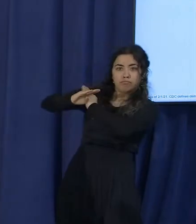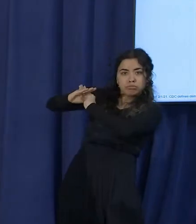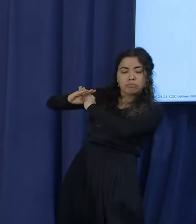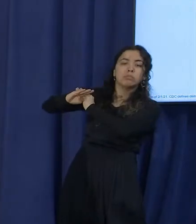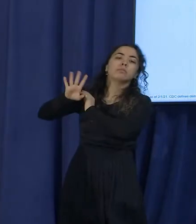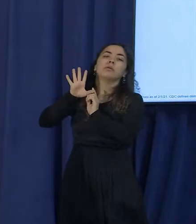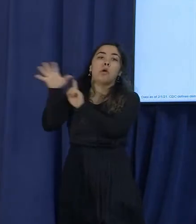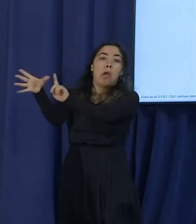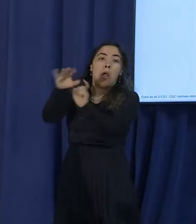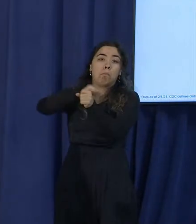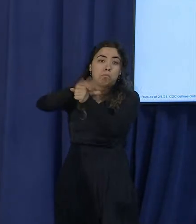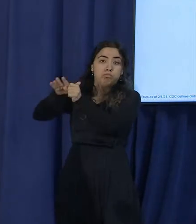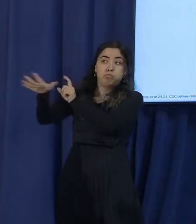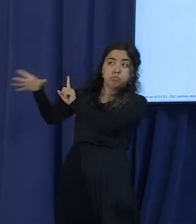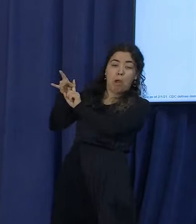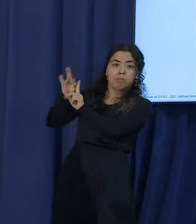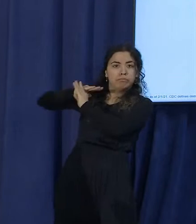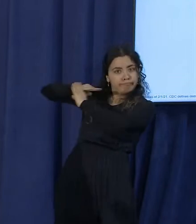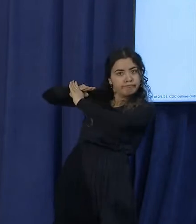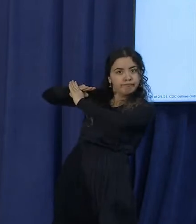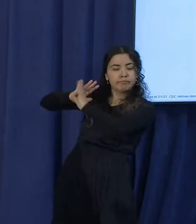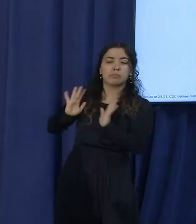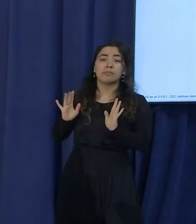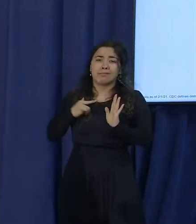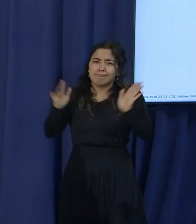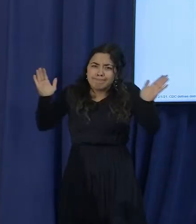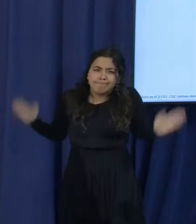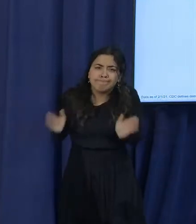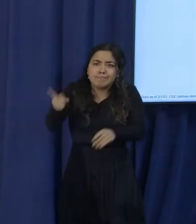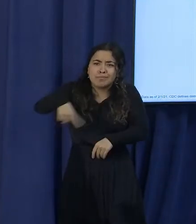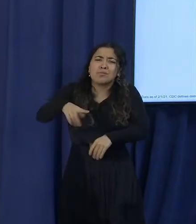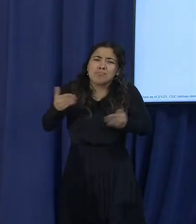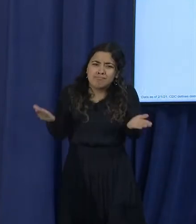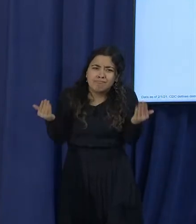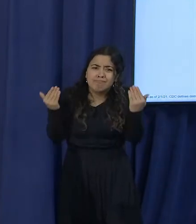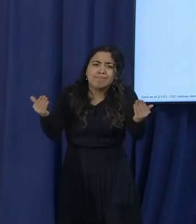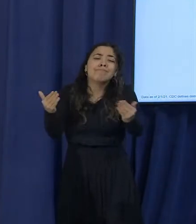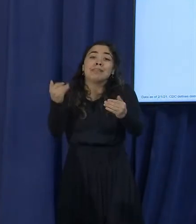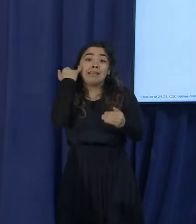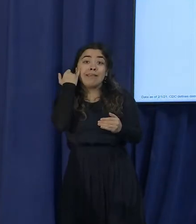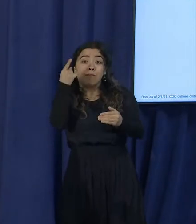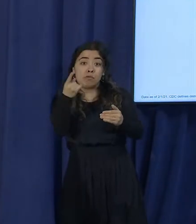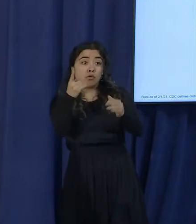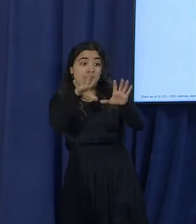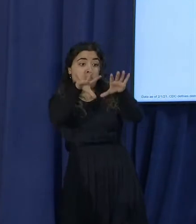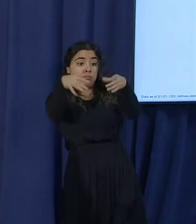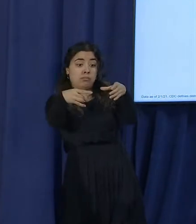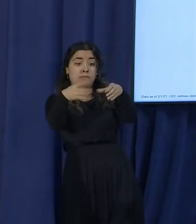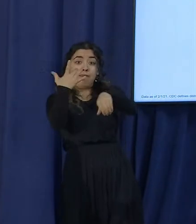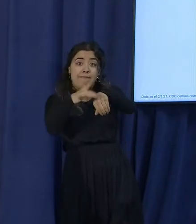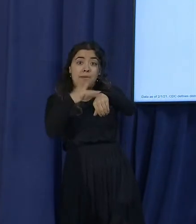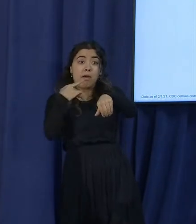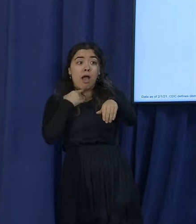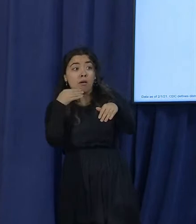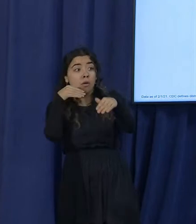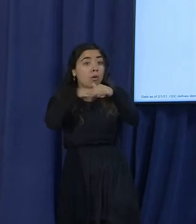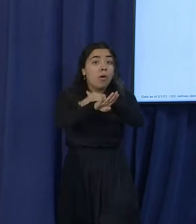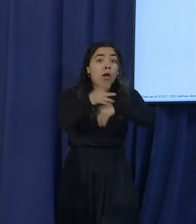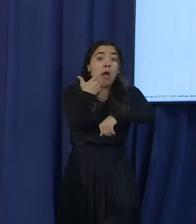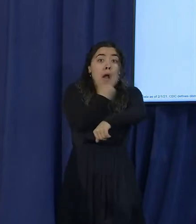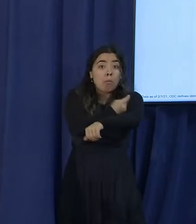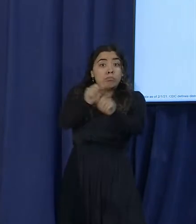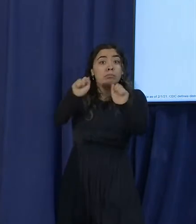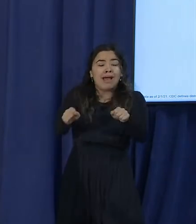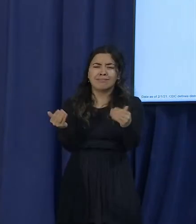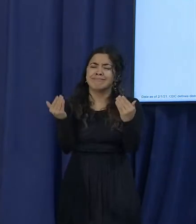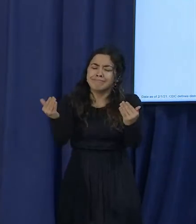So I encourage everyone to get the vaccine when it is your turn and to continue to educate